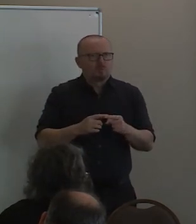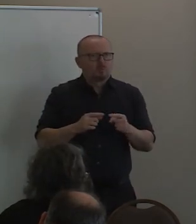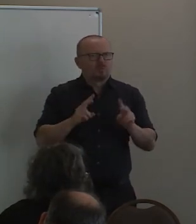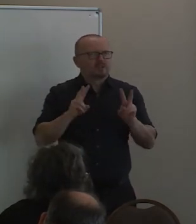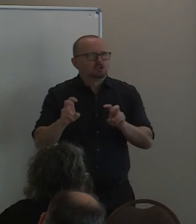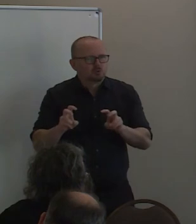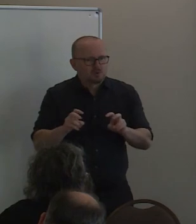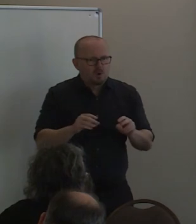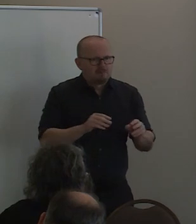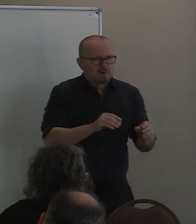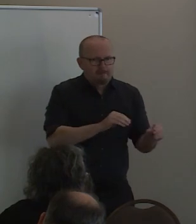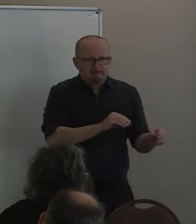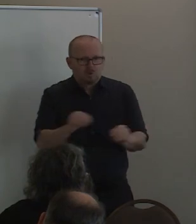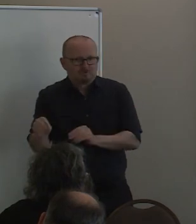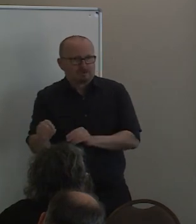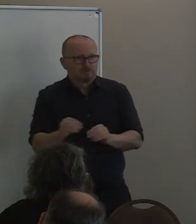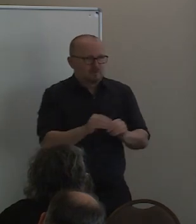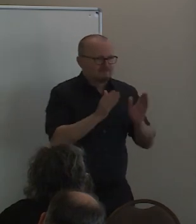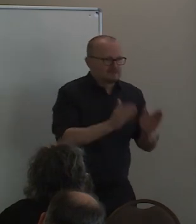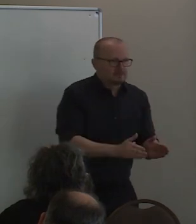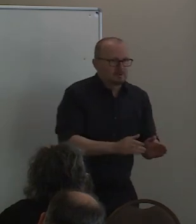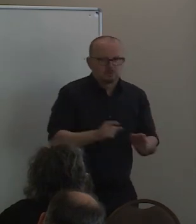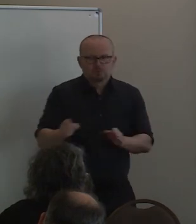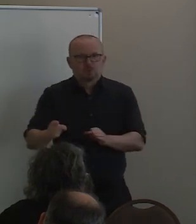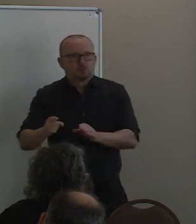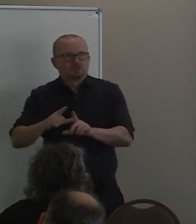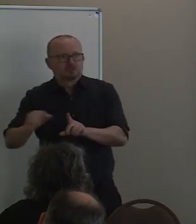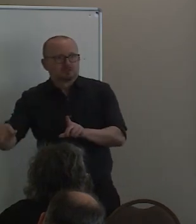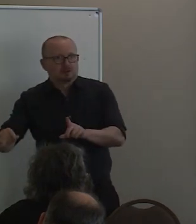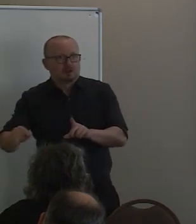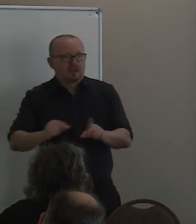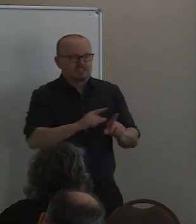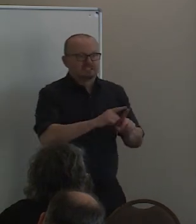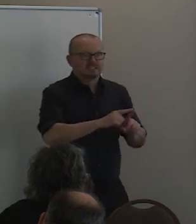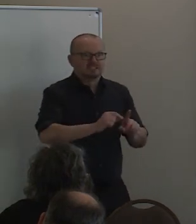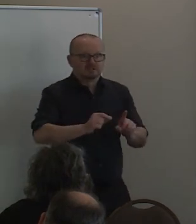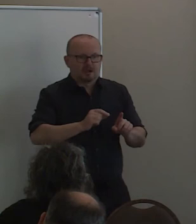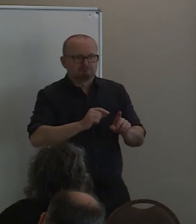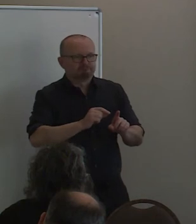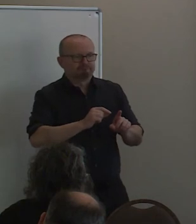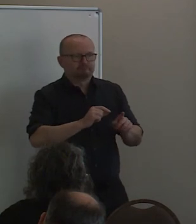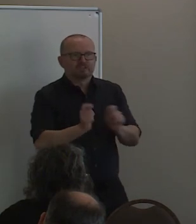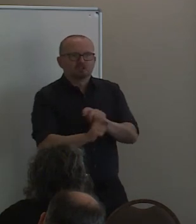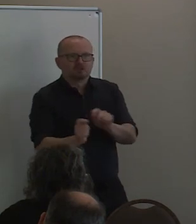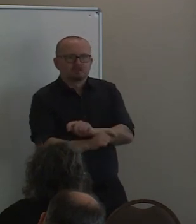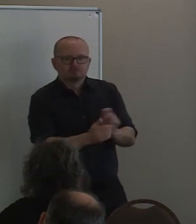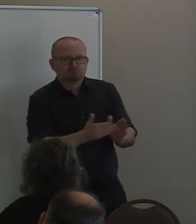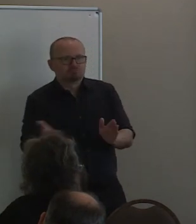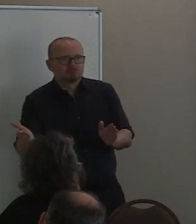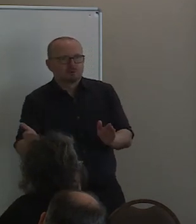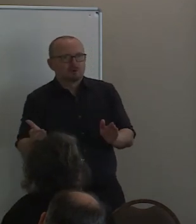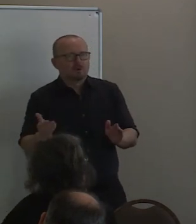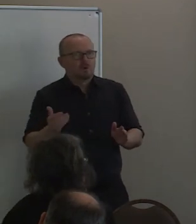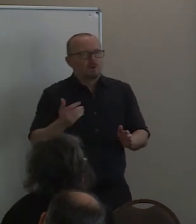in terms of back of house digitization efforts, of in online sharing, and even in gallery digital experiences, we're thinking about how things relate.